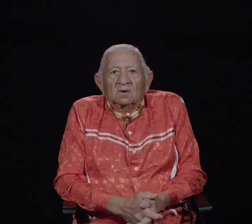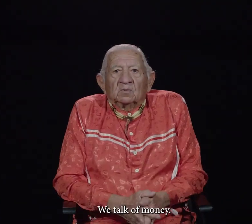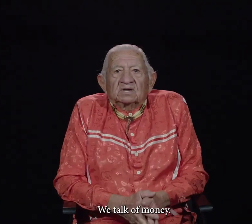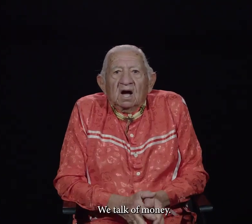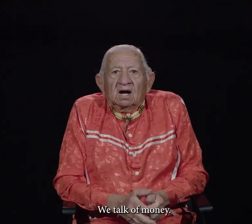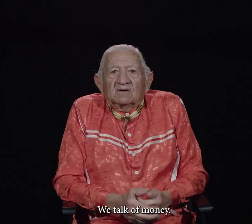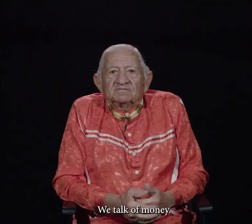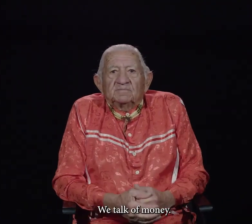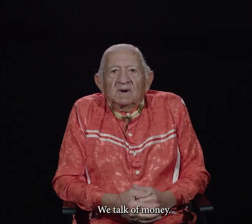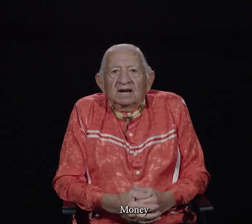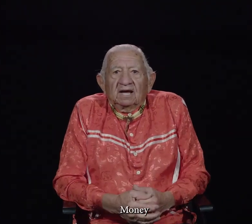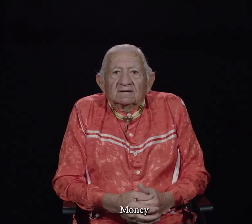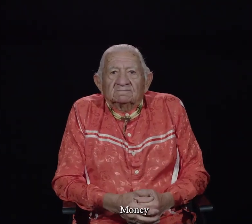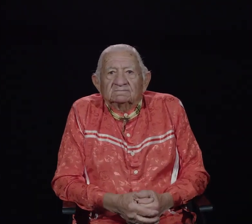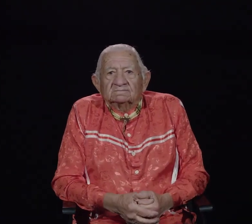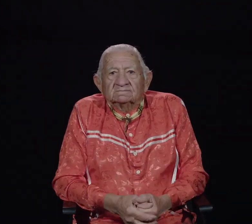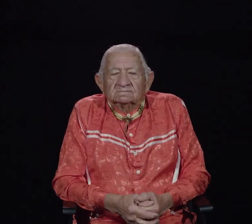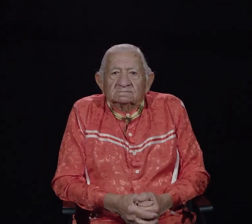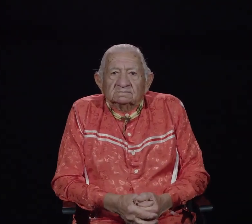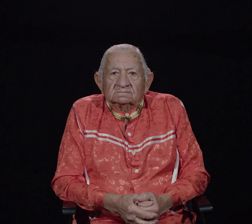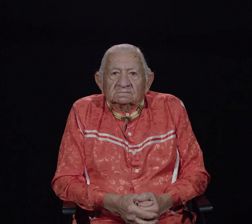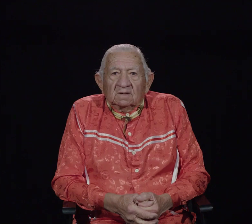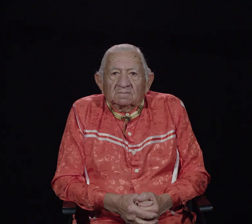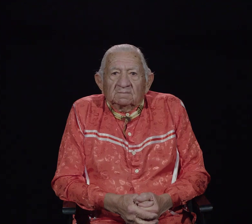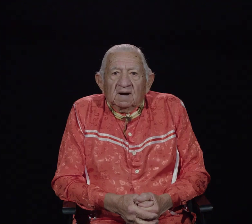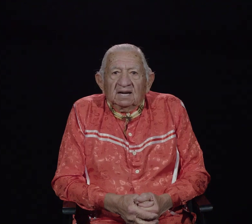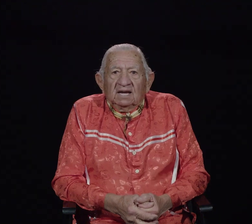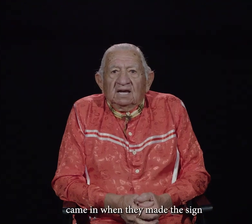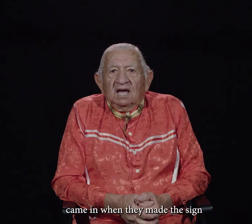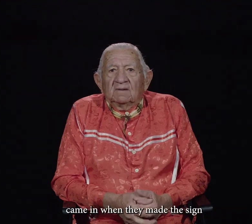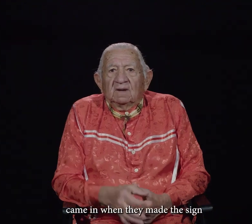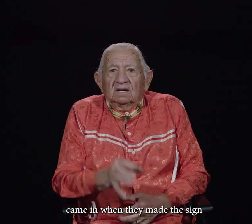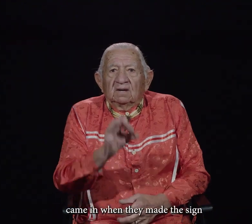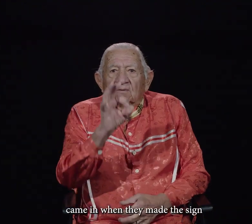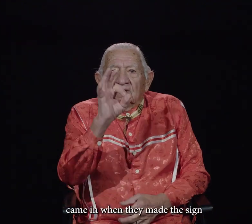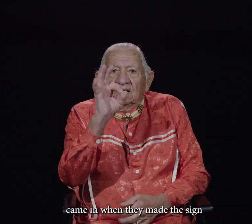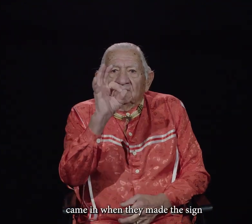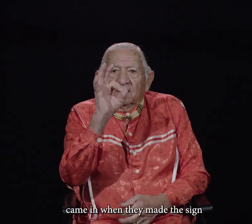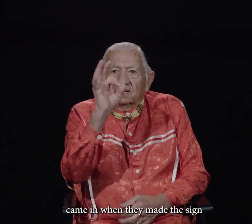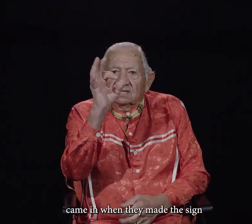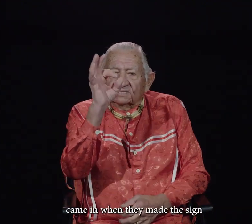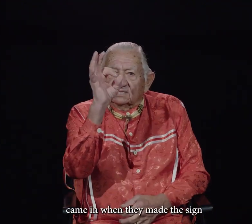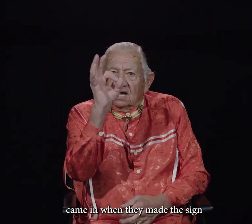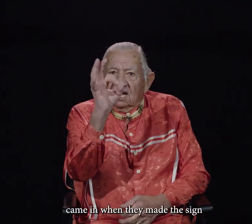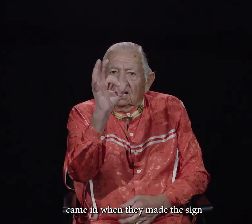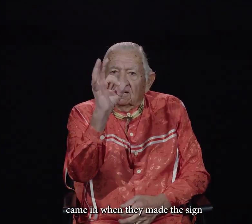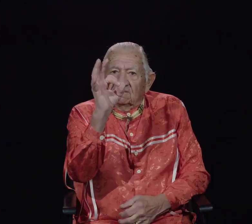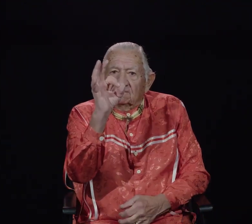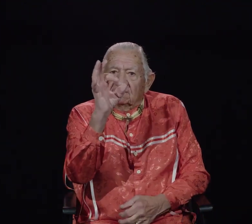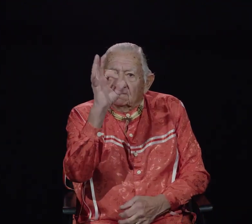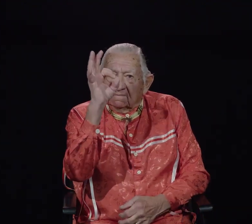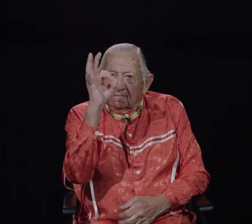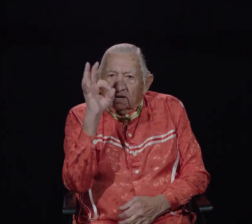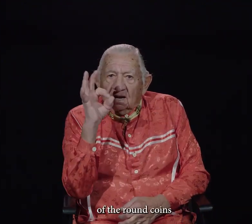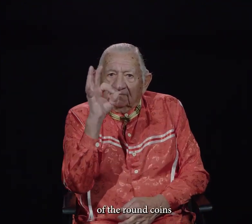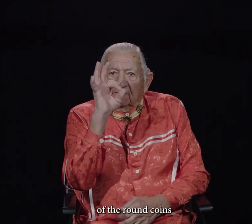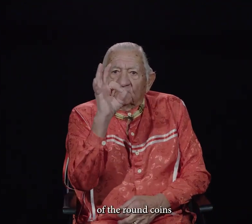We talk of money. Money came in when they made the sign of the